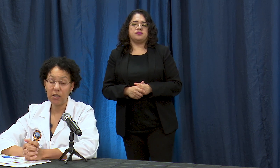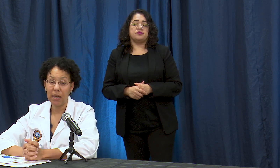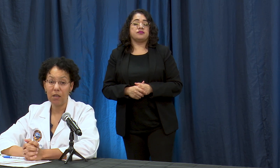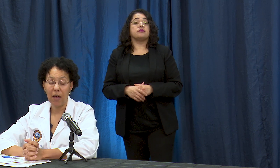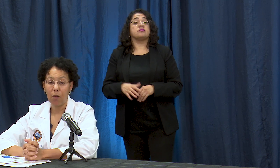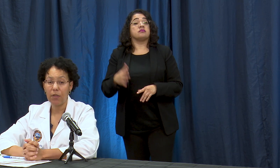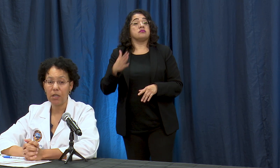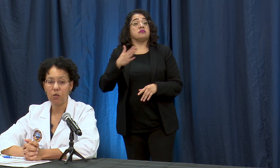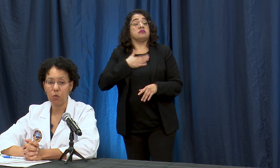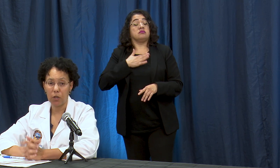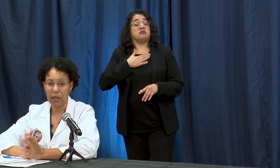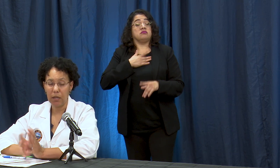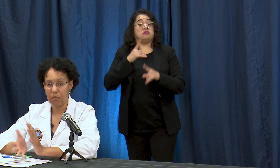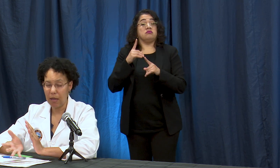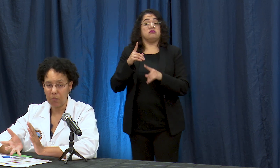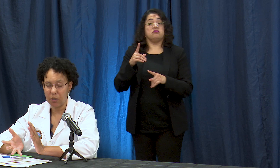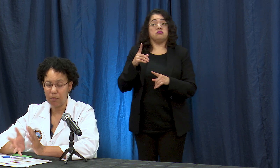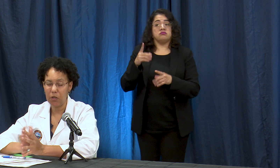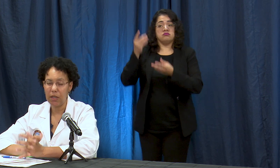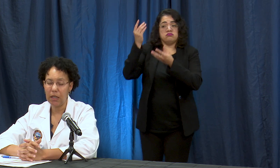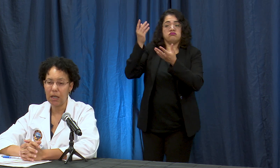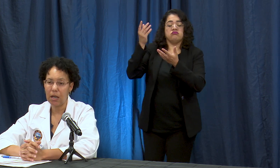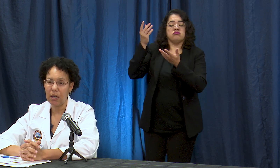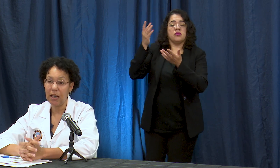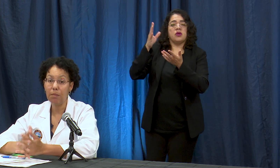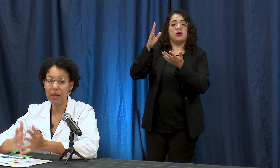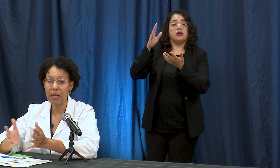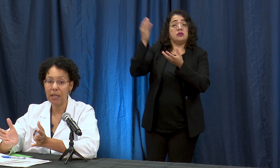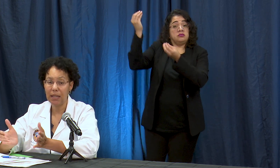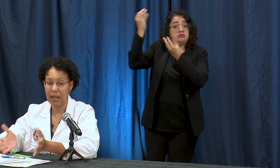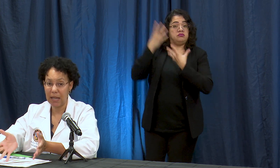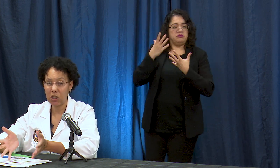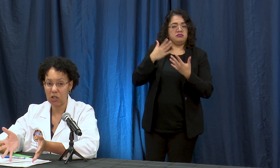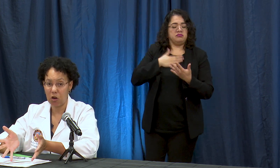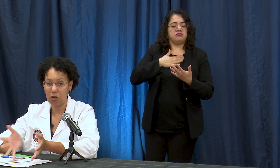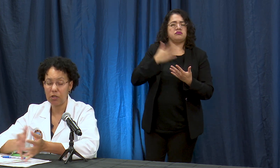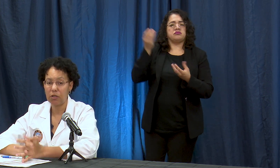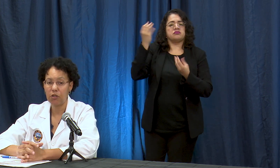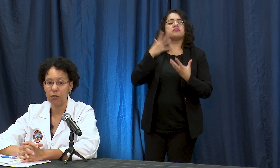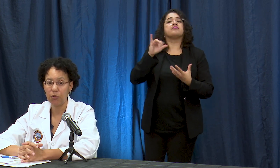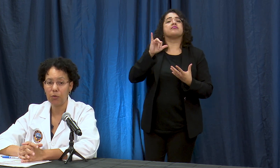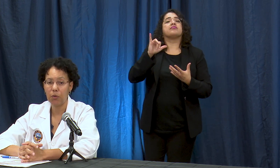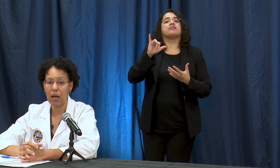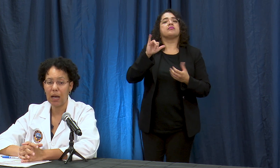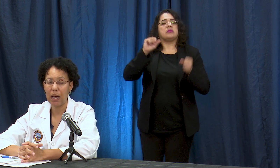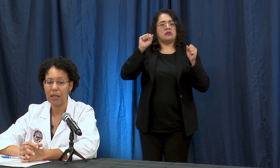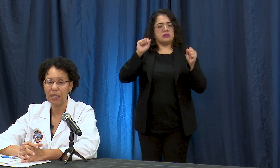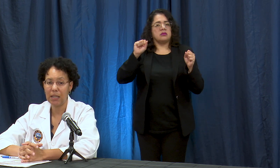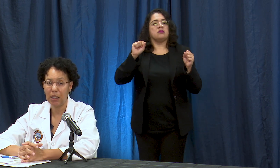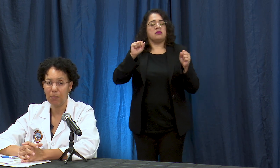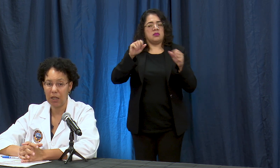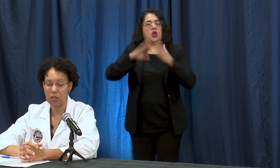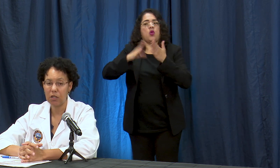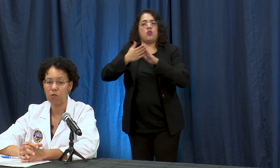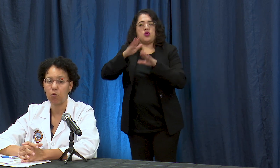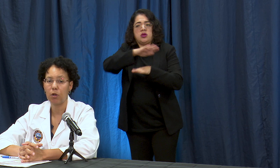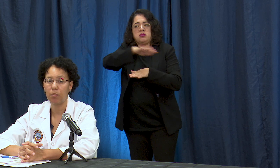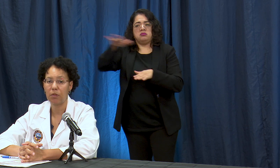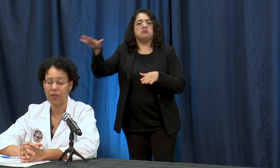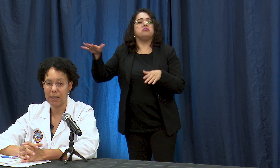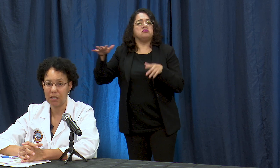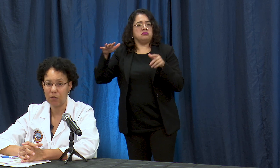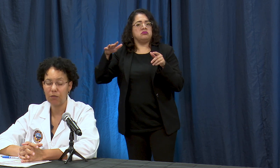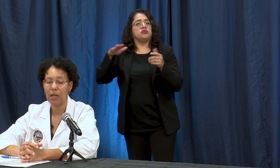my understanding of how things are working out in the community, anybody can start to see patients